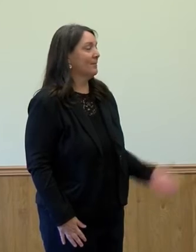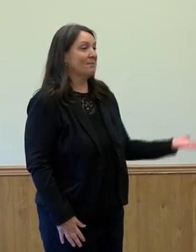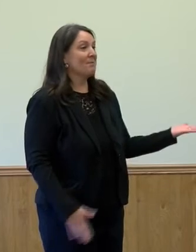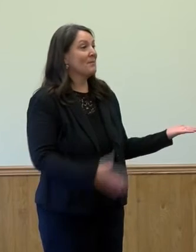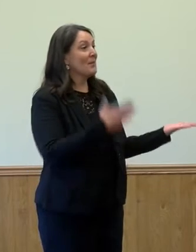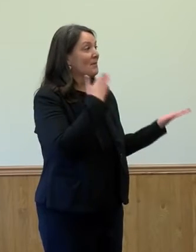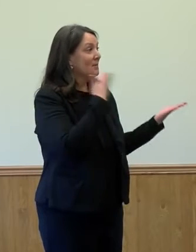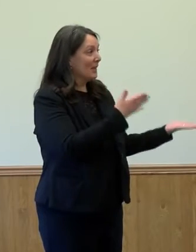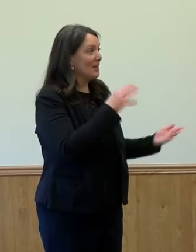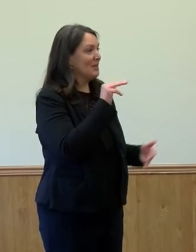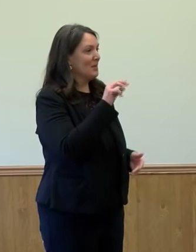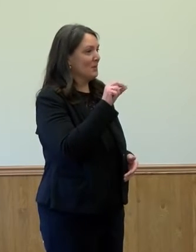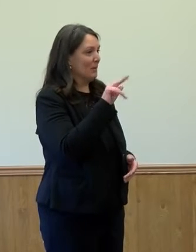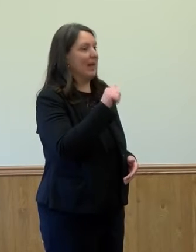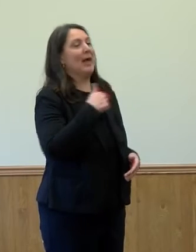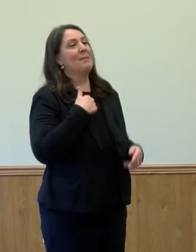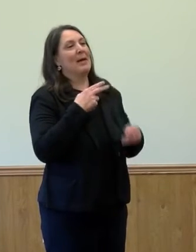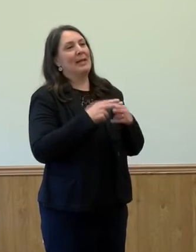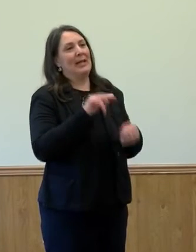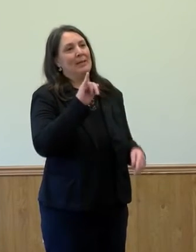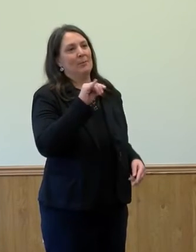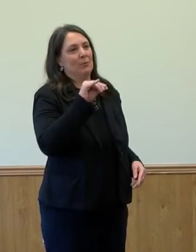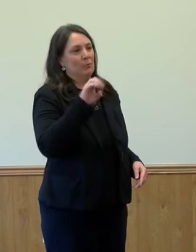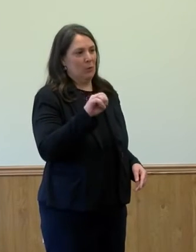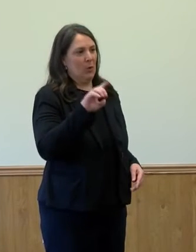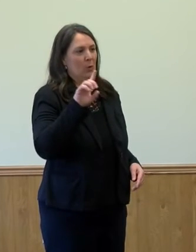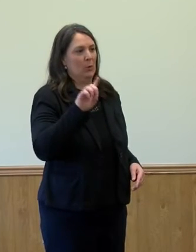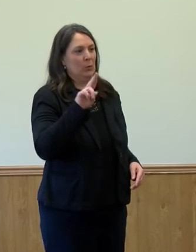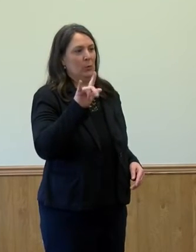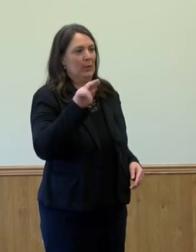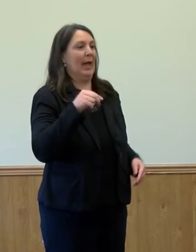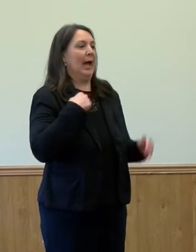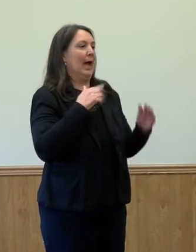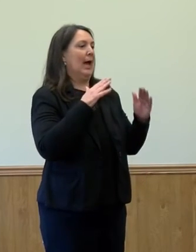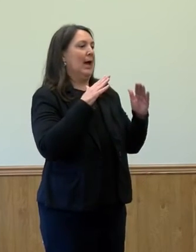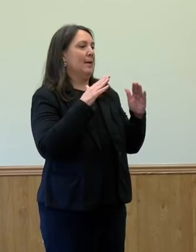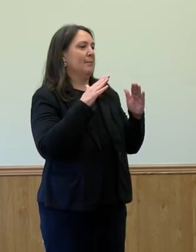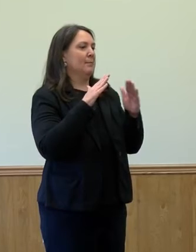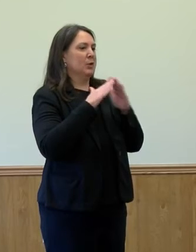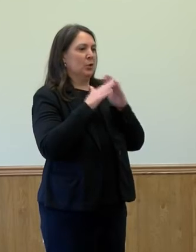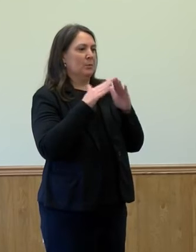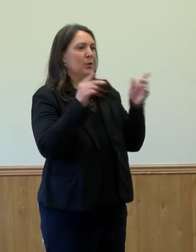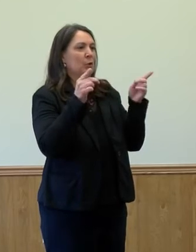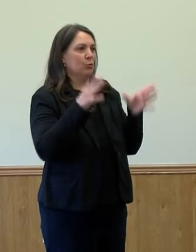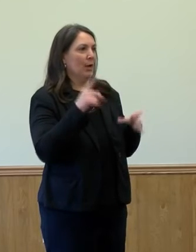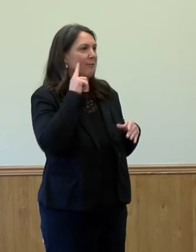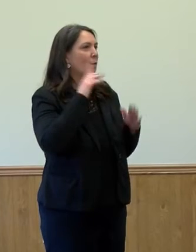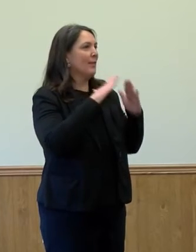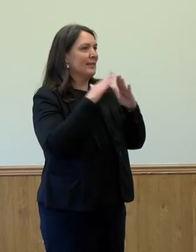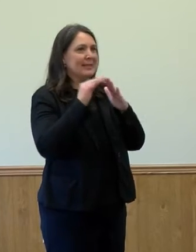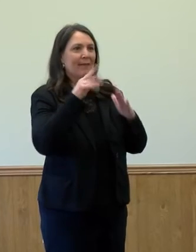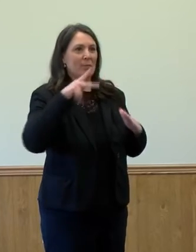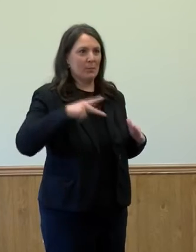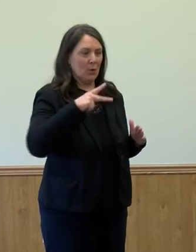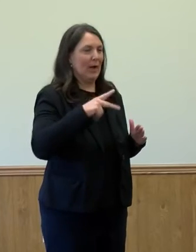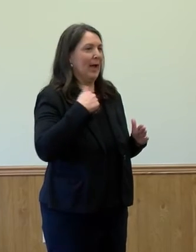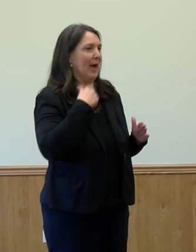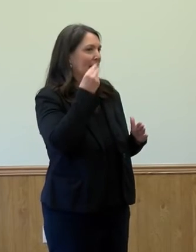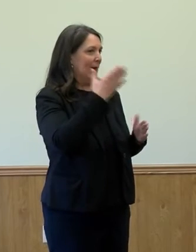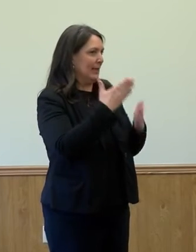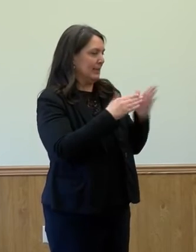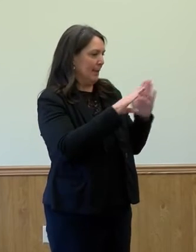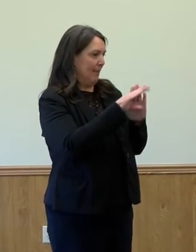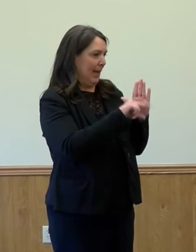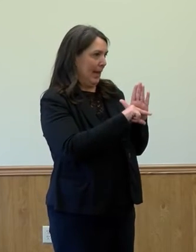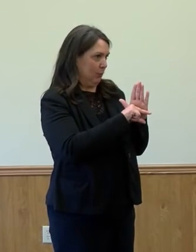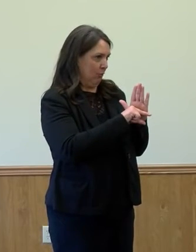Thank you, Monica. My name is Joe Dewin. I'm the Community Development Director for the City of Peoria. Just a little background on kind